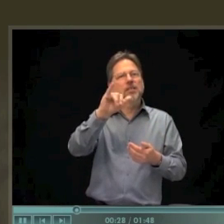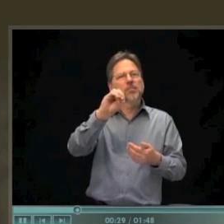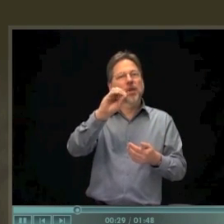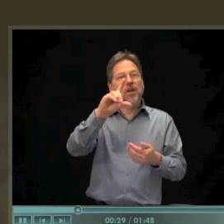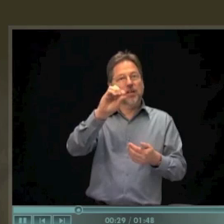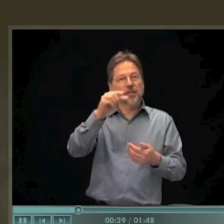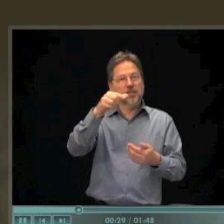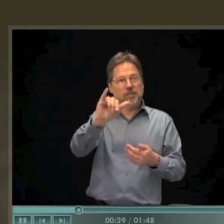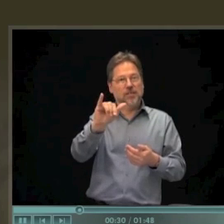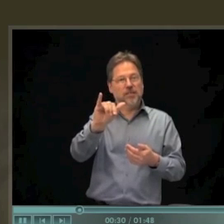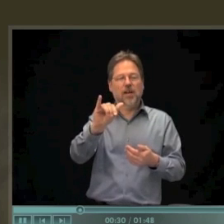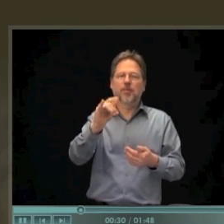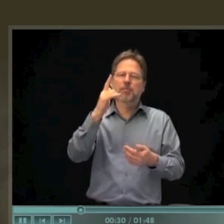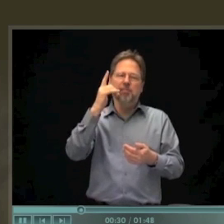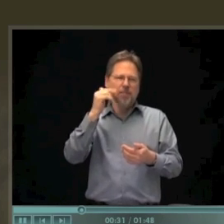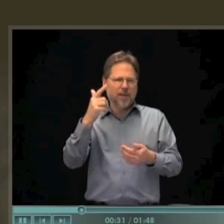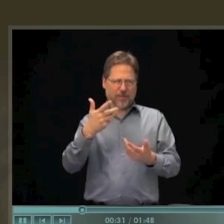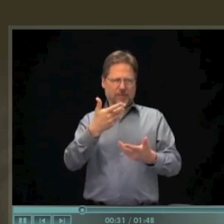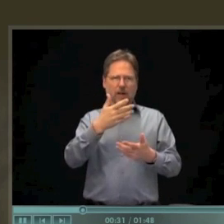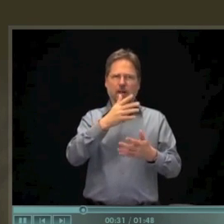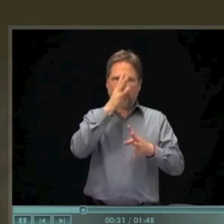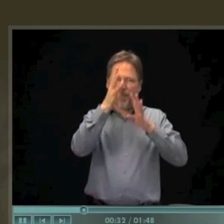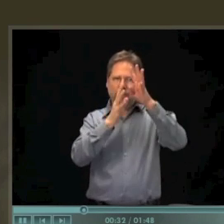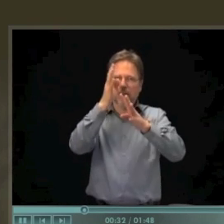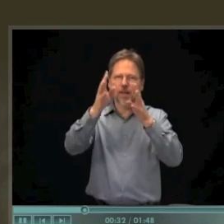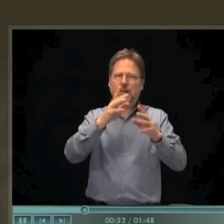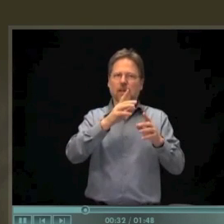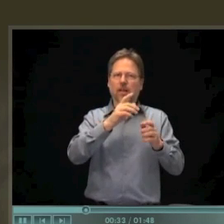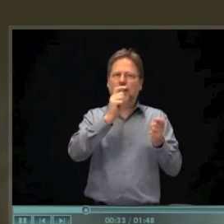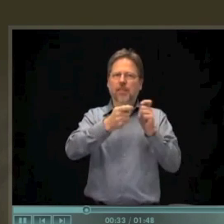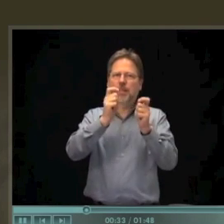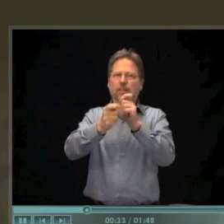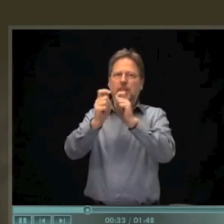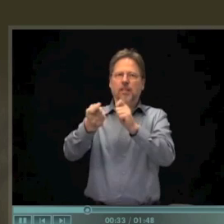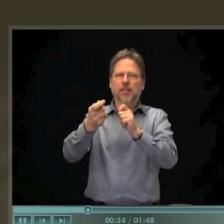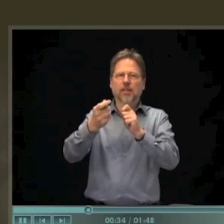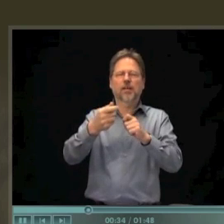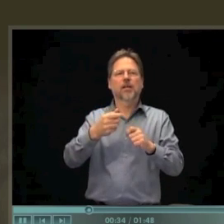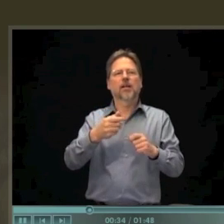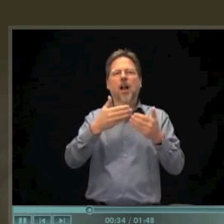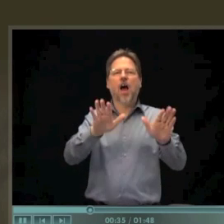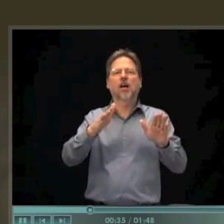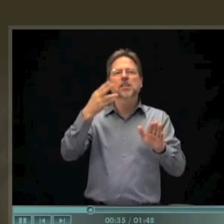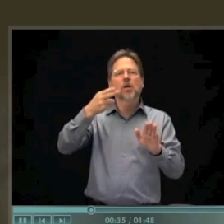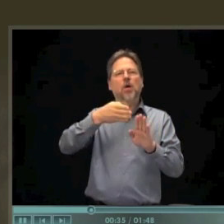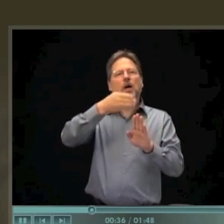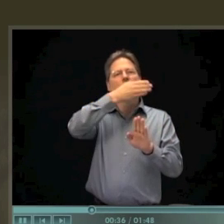and eradicating some of this folk etymology because people